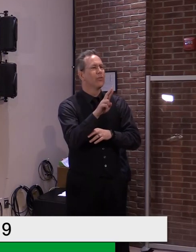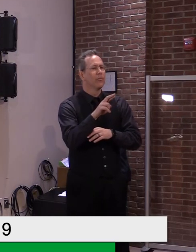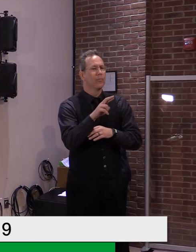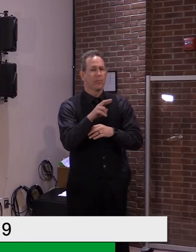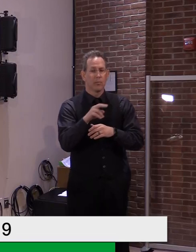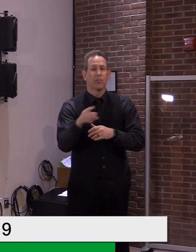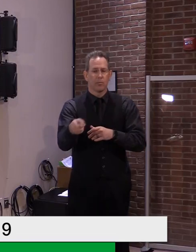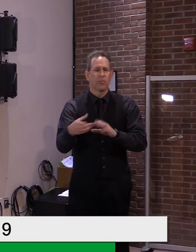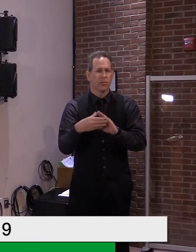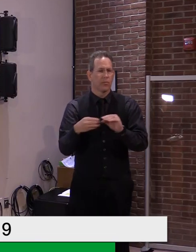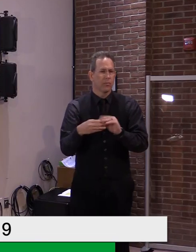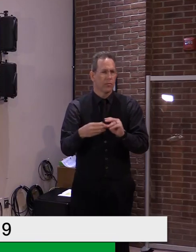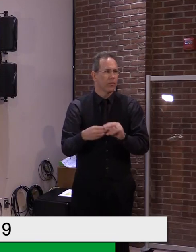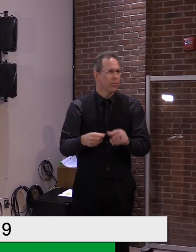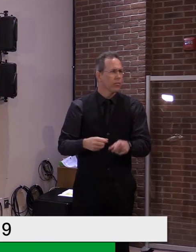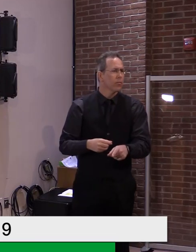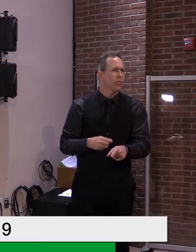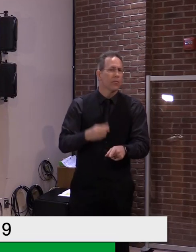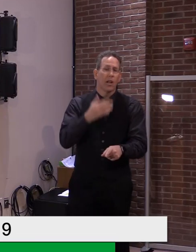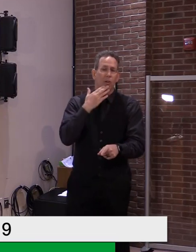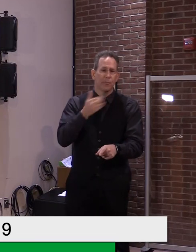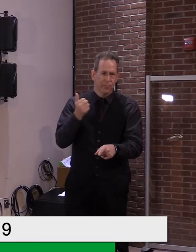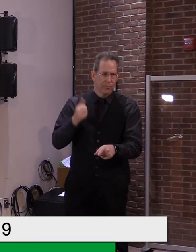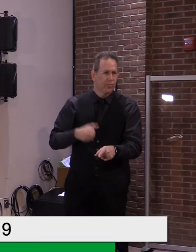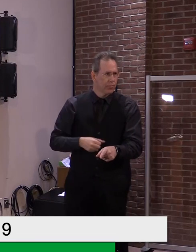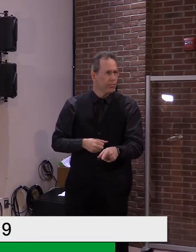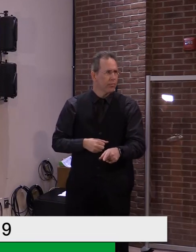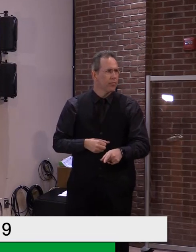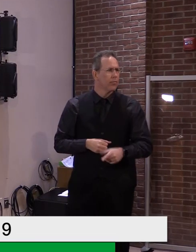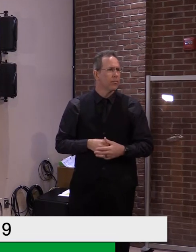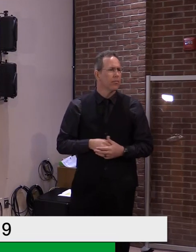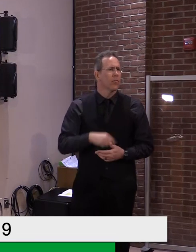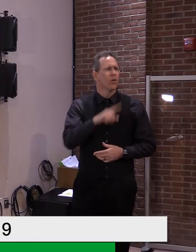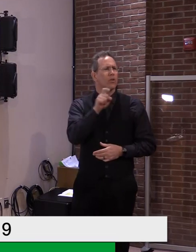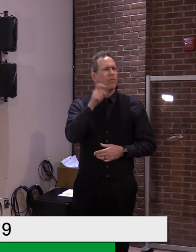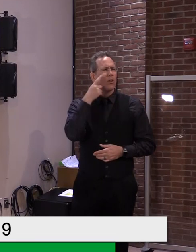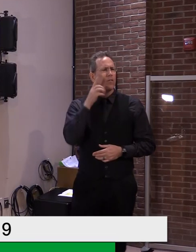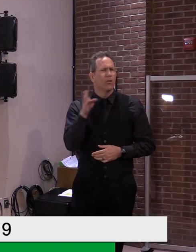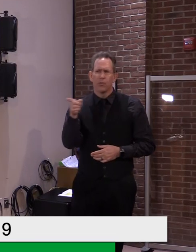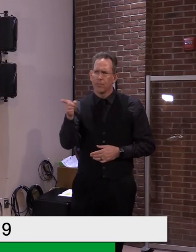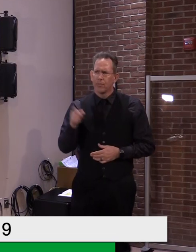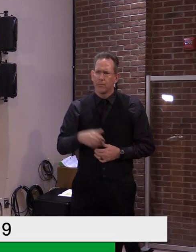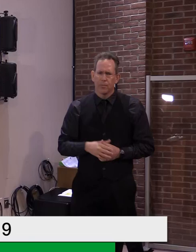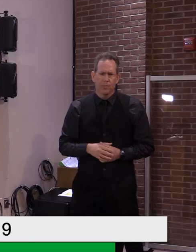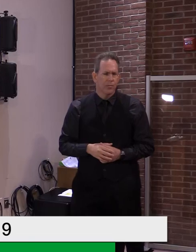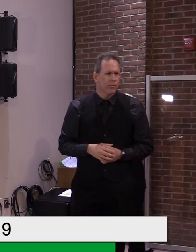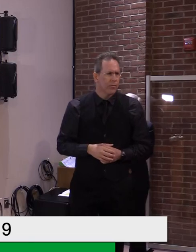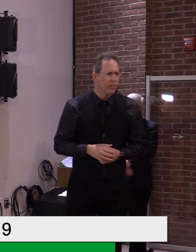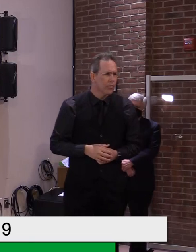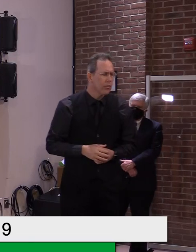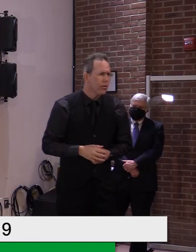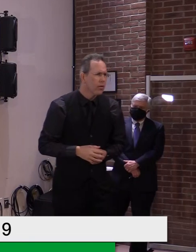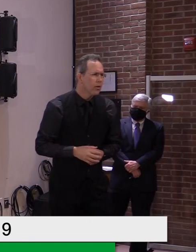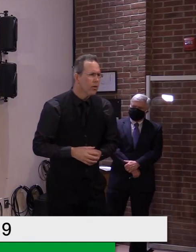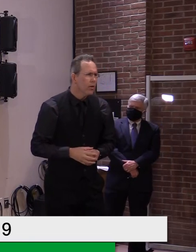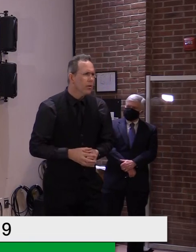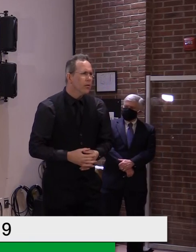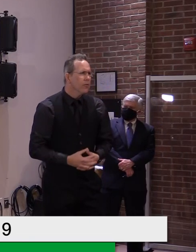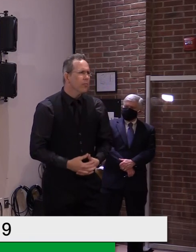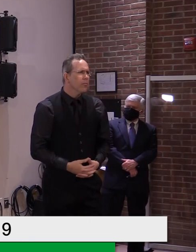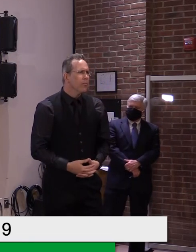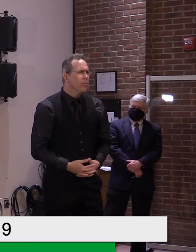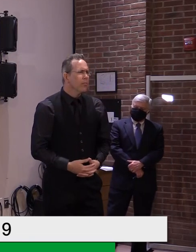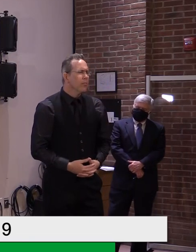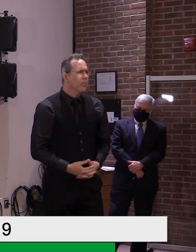Thank you, Rebecca. Good afternoon, Governor. I've had numerous parents, players, coaches, even some